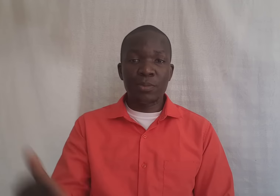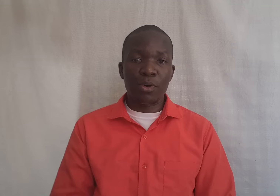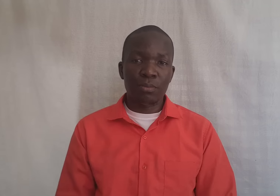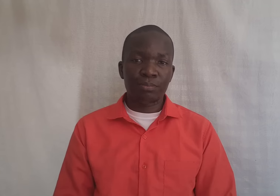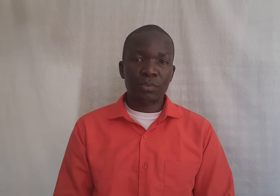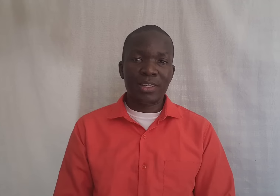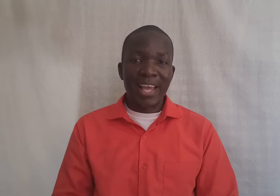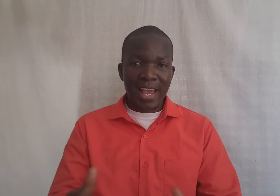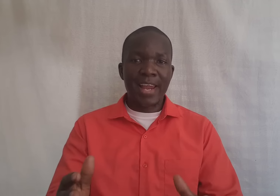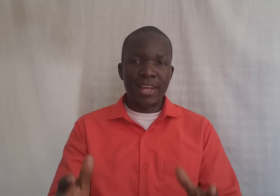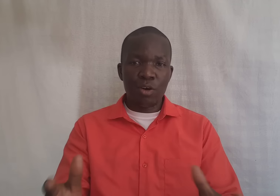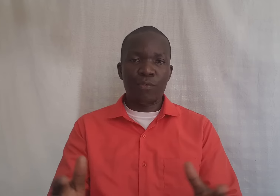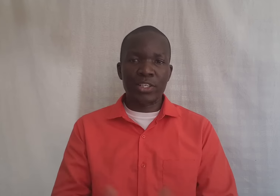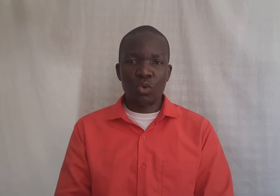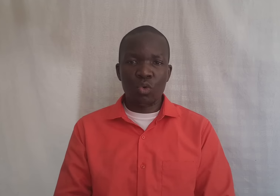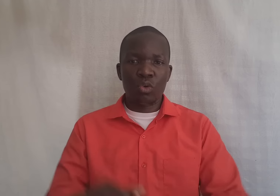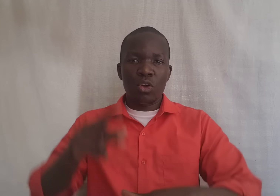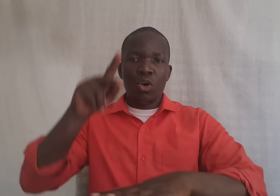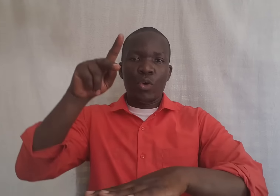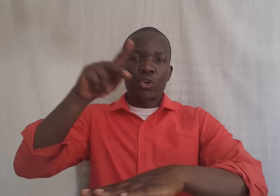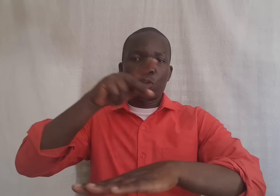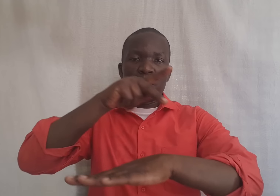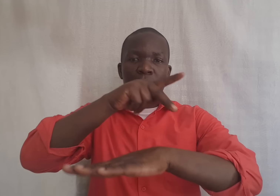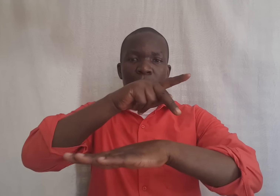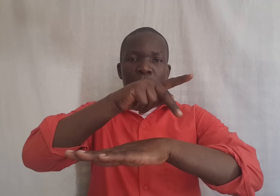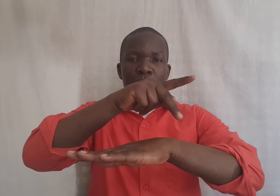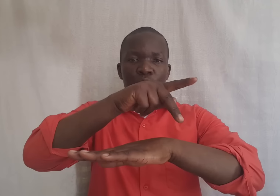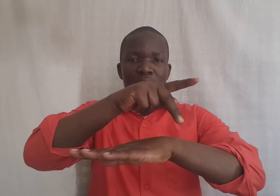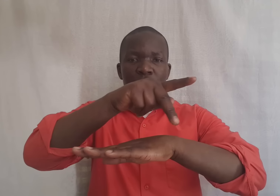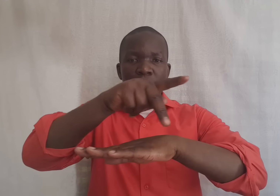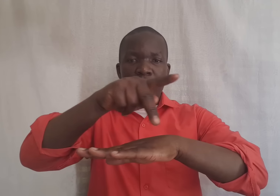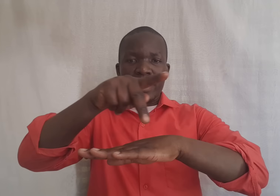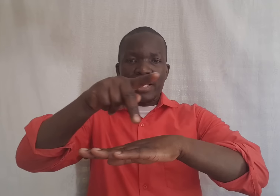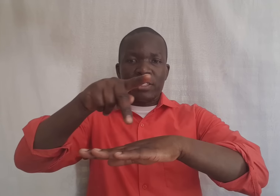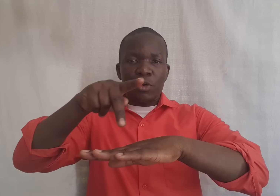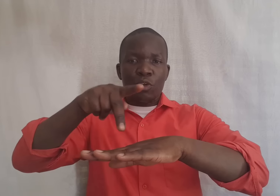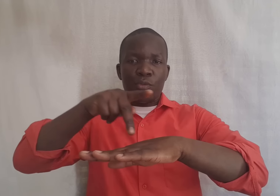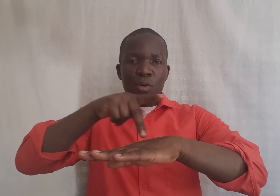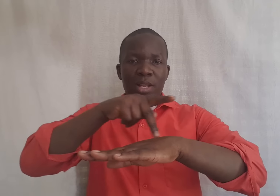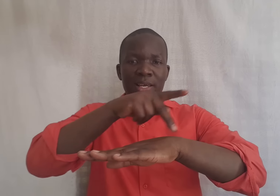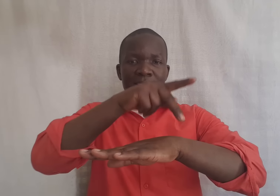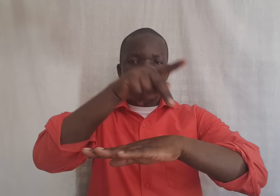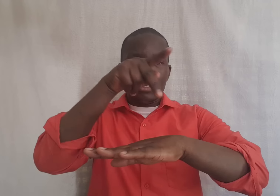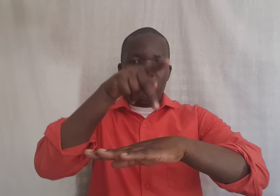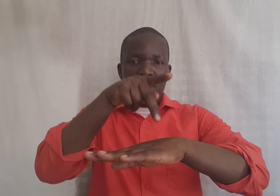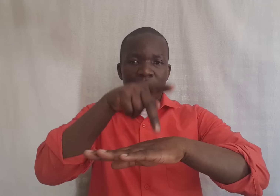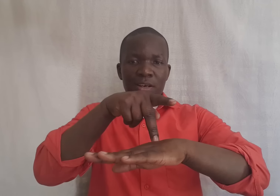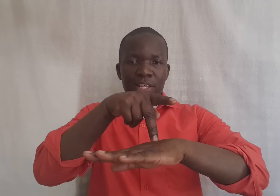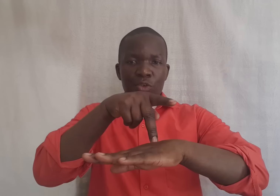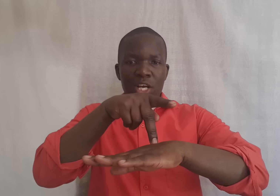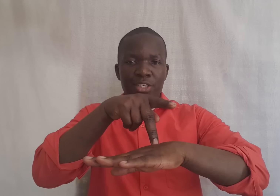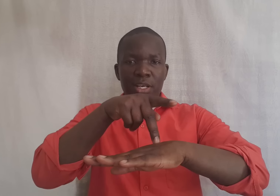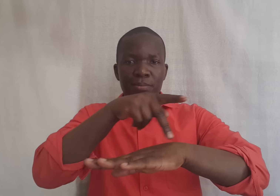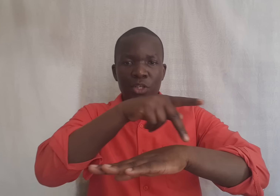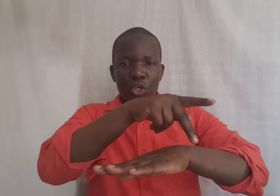principal, the head of a school. We use P. You just in a circular form like this, then you touch here.